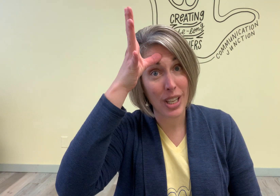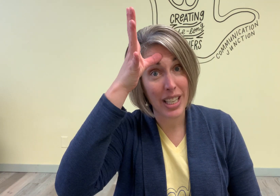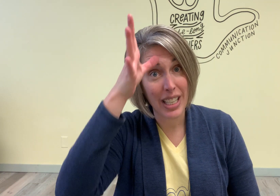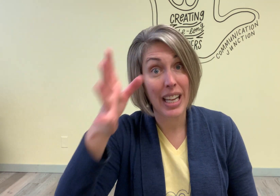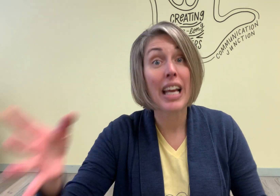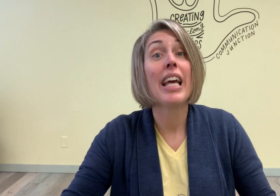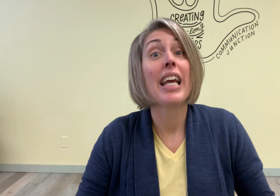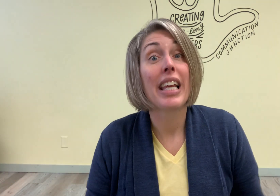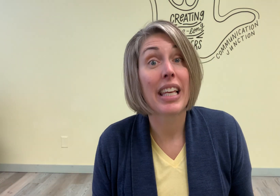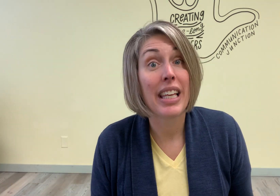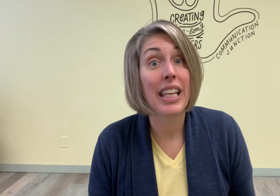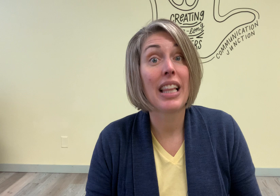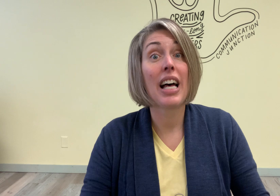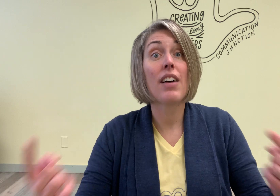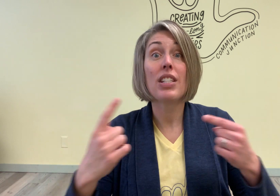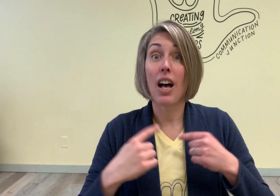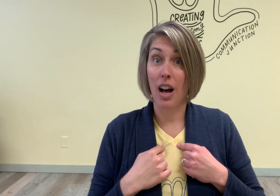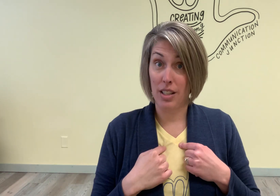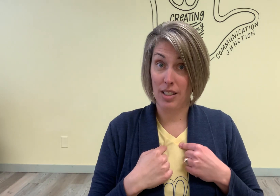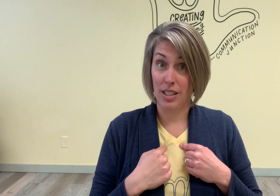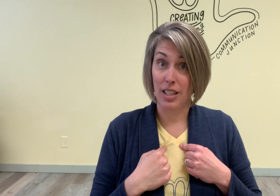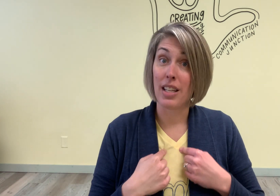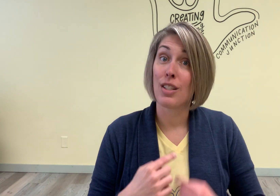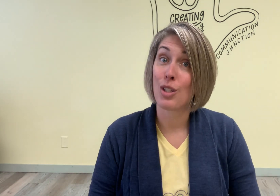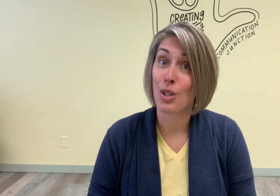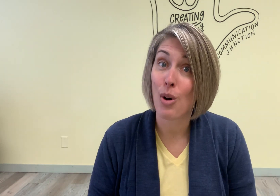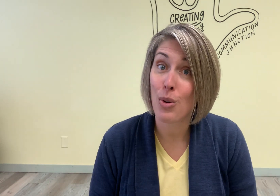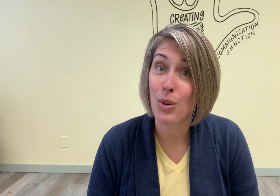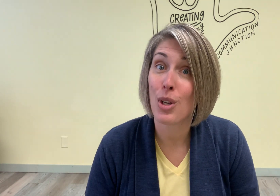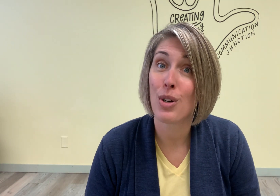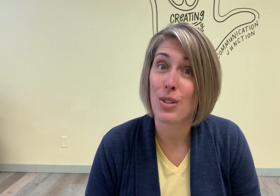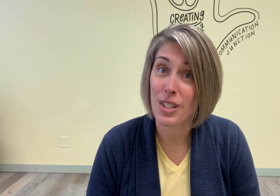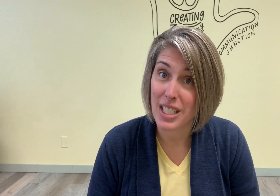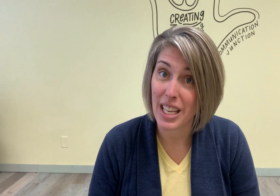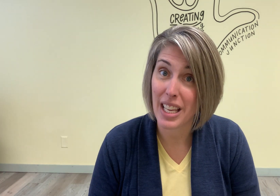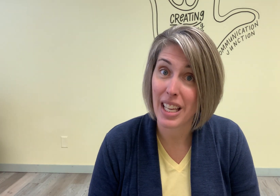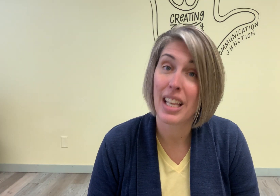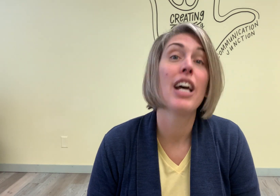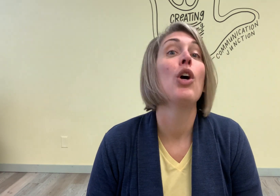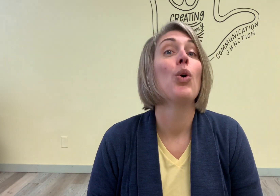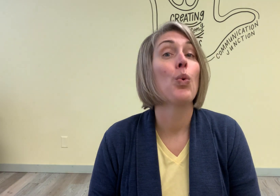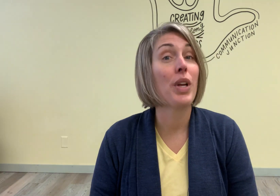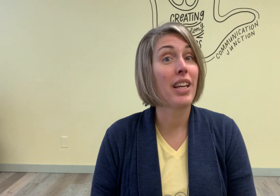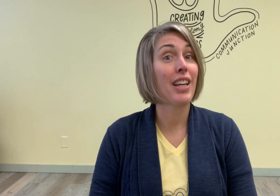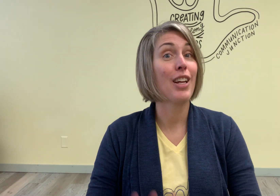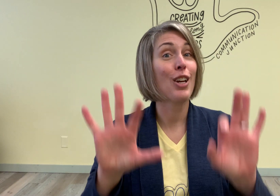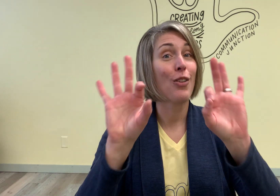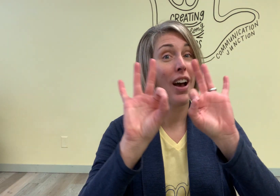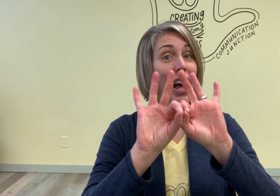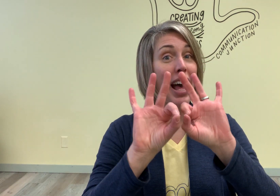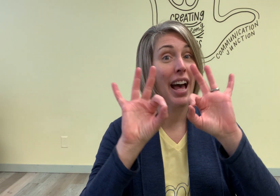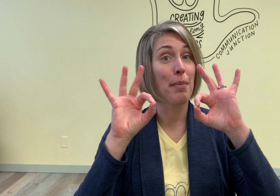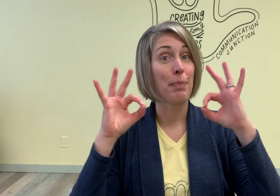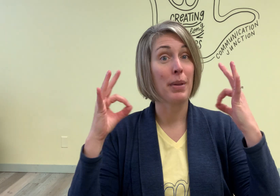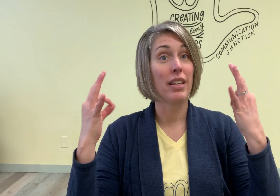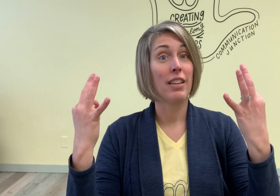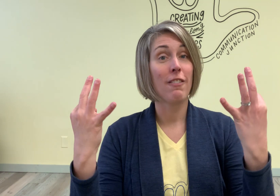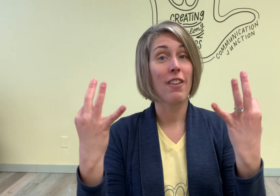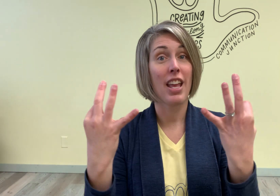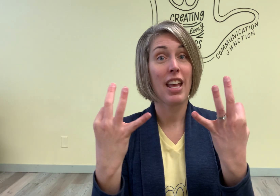sirree. He loves us and so you'll see. We're a happy